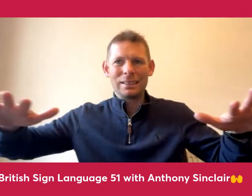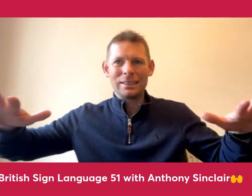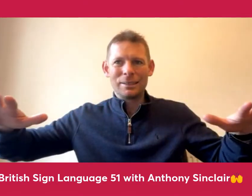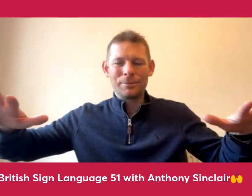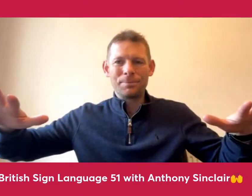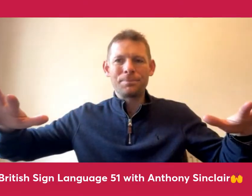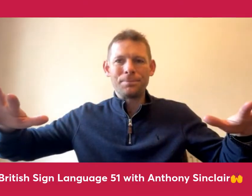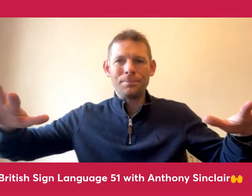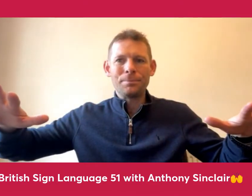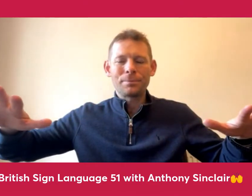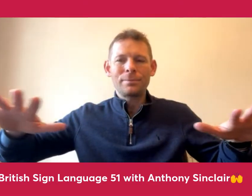the sea,